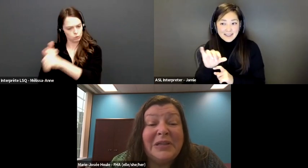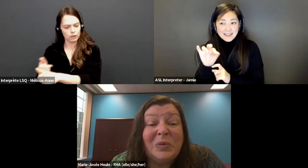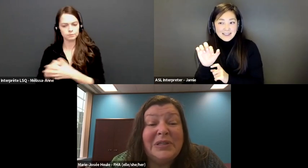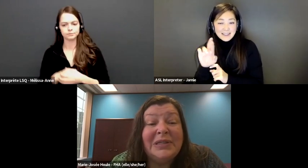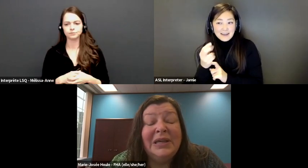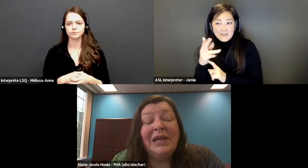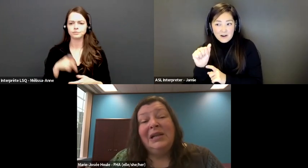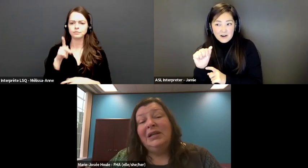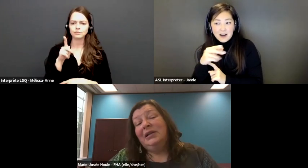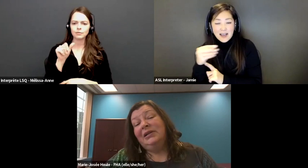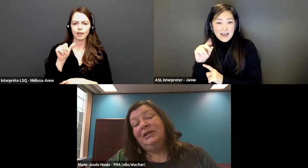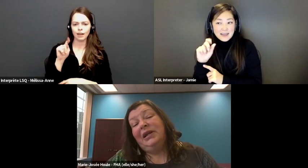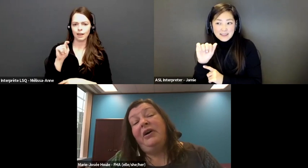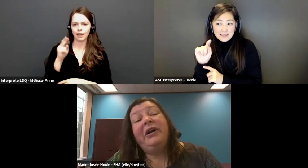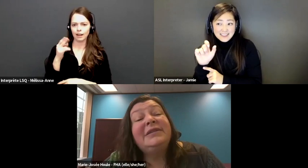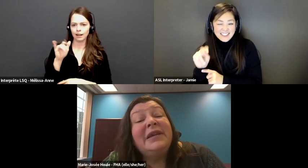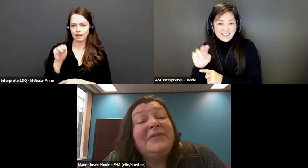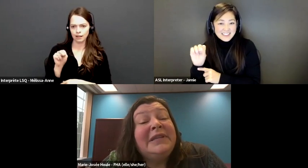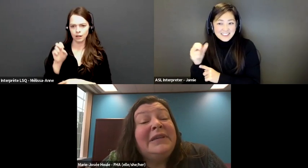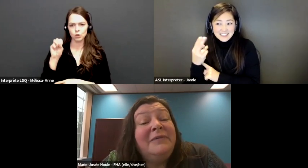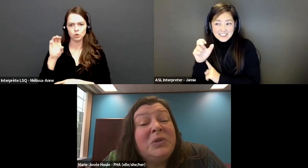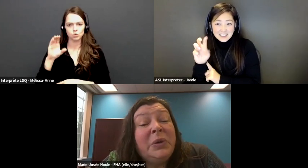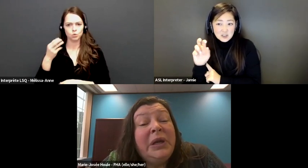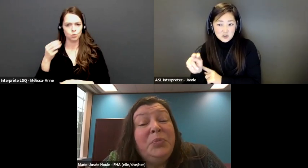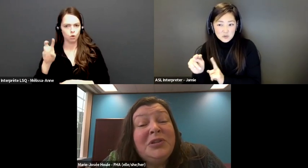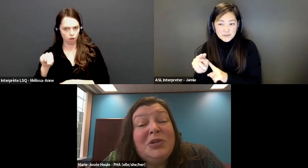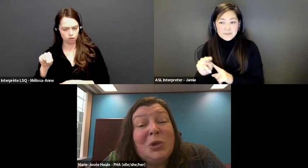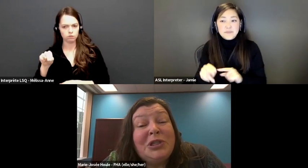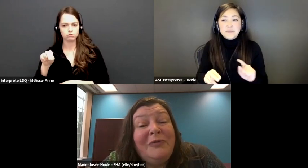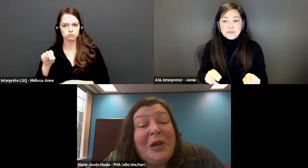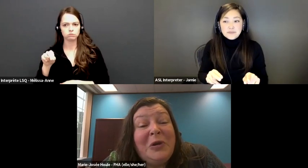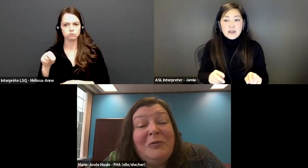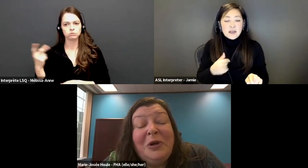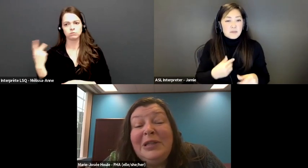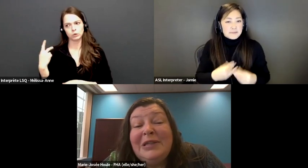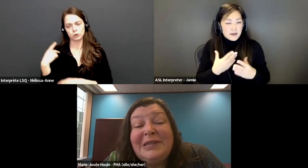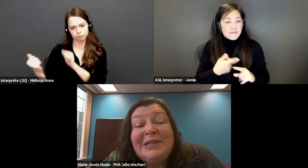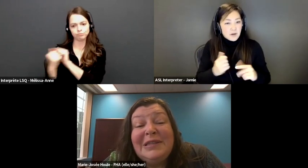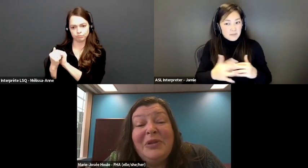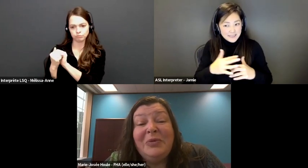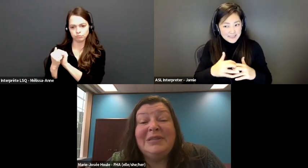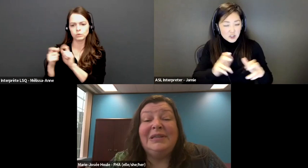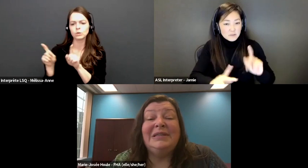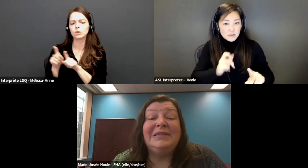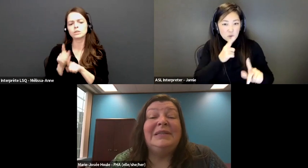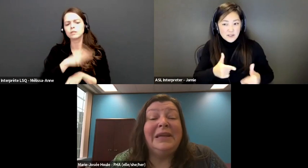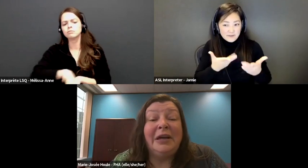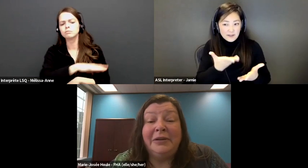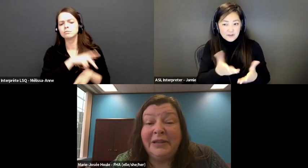lived experts. In August, I visited Victoria, Prince George, and Vancouver and listened to some of the